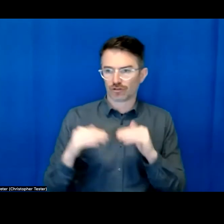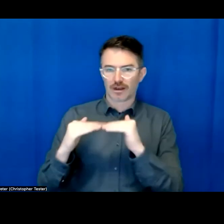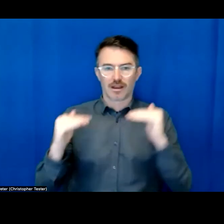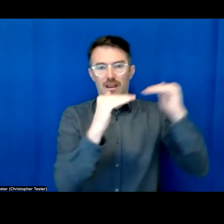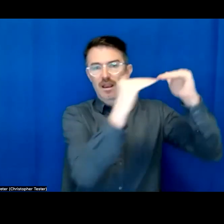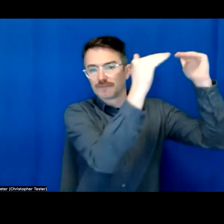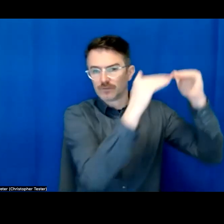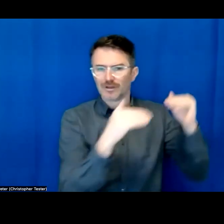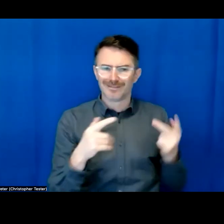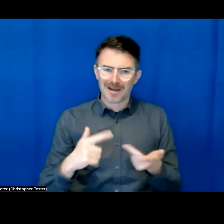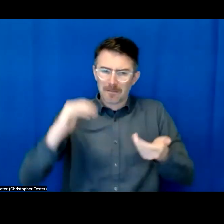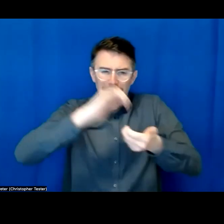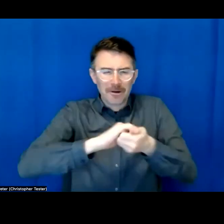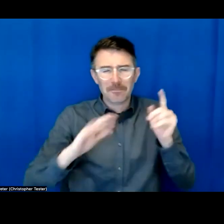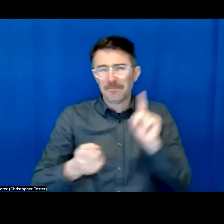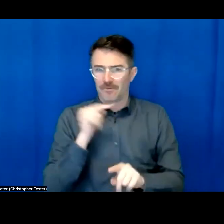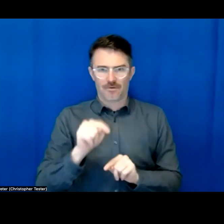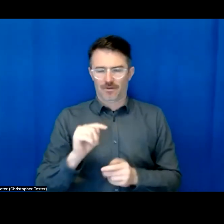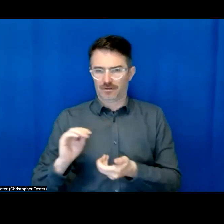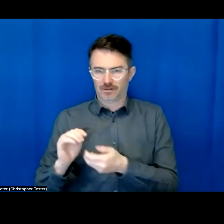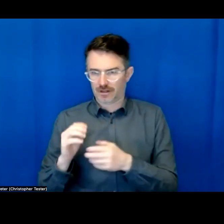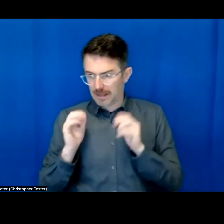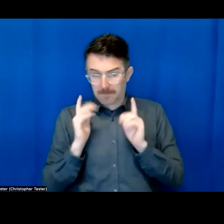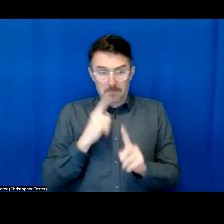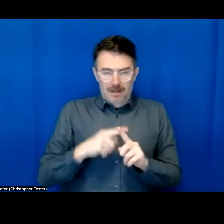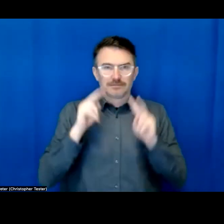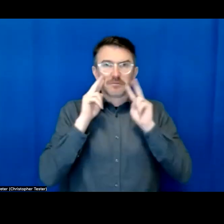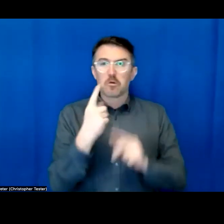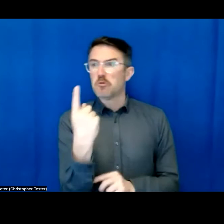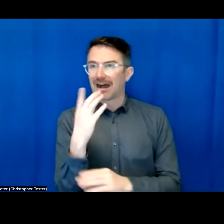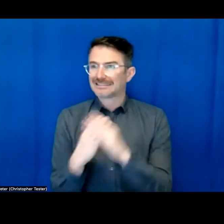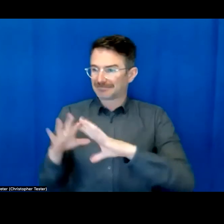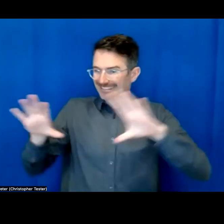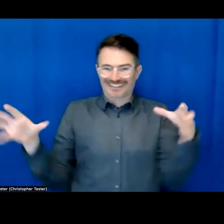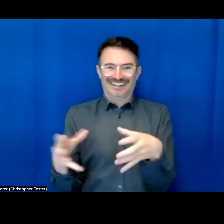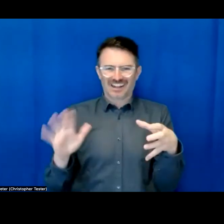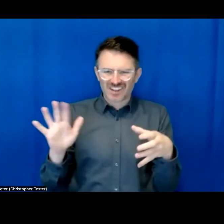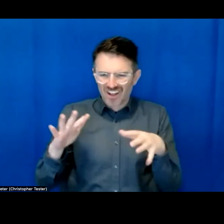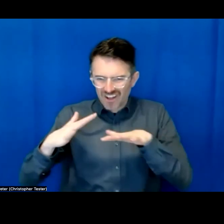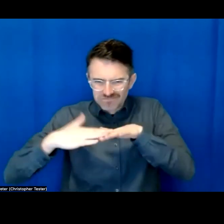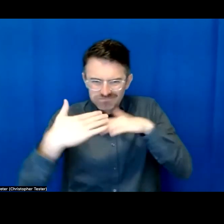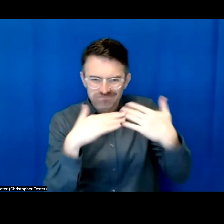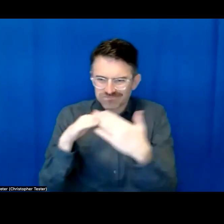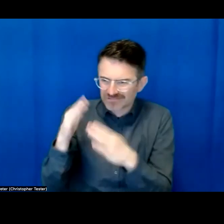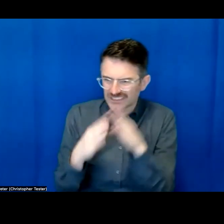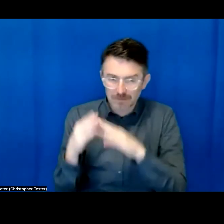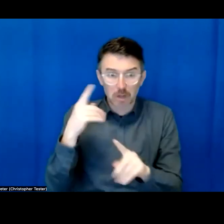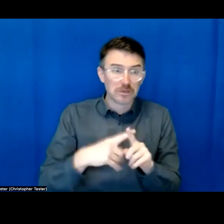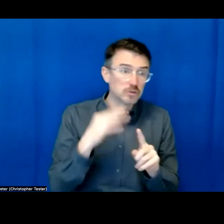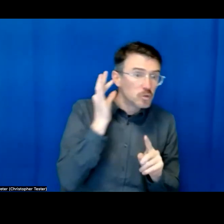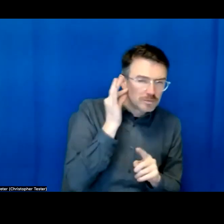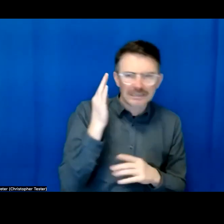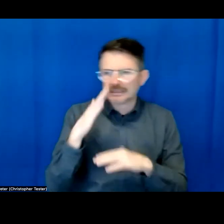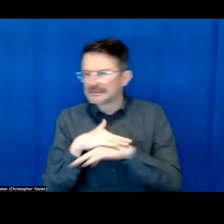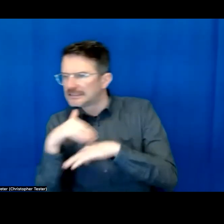the underrepresented groups like indigenous people with disabilities on the ground. And we would like to have such kind of collaboration